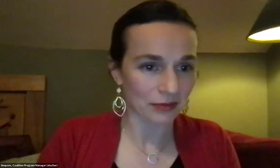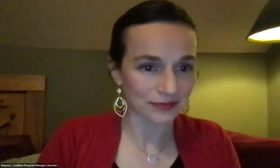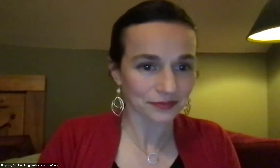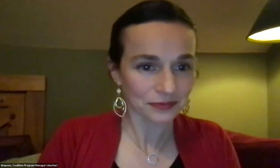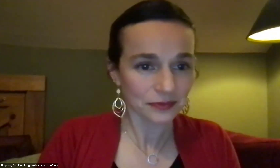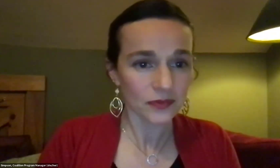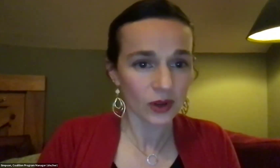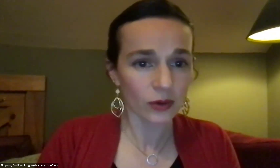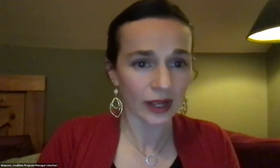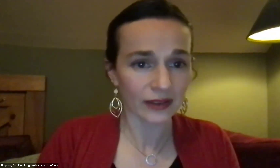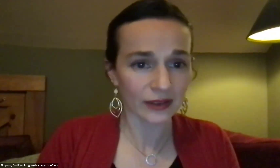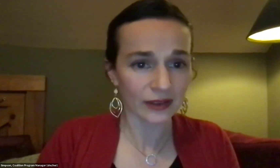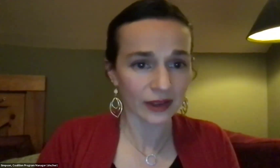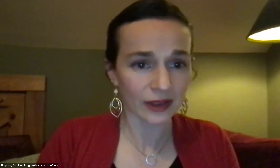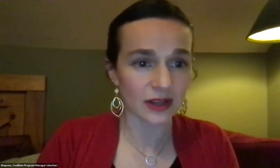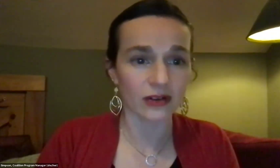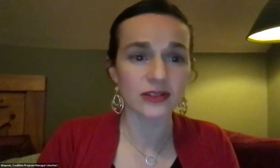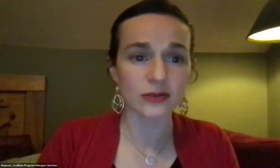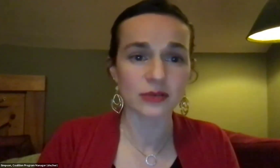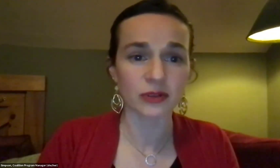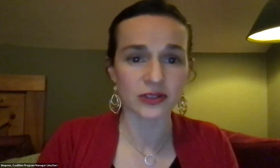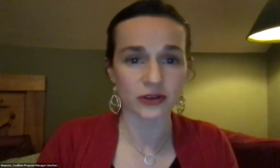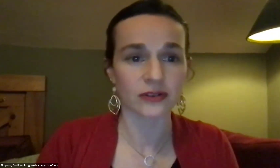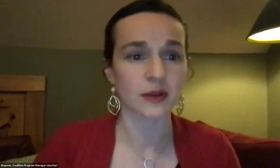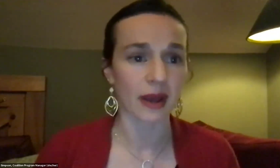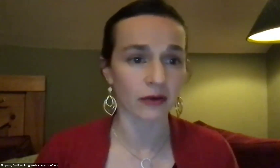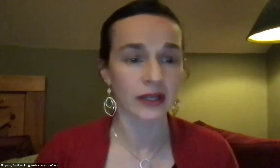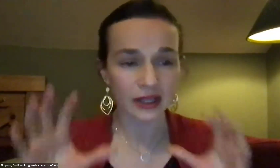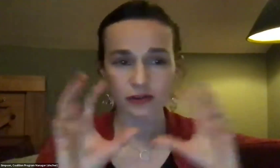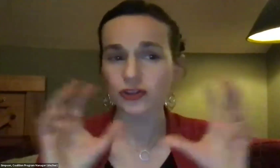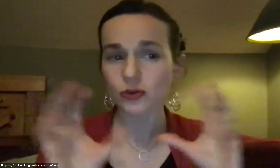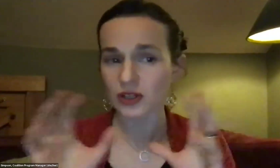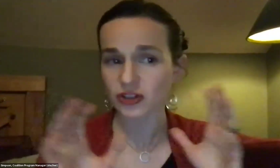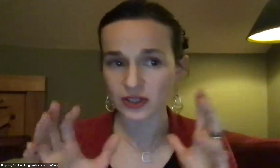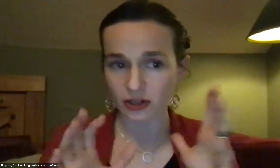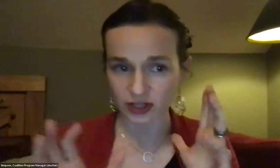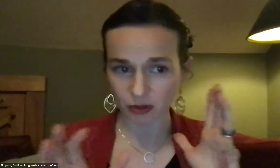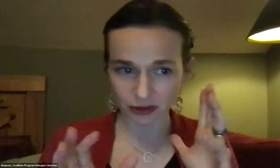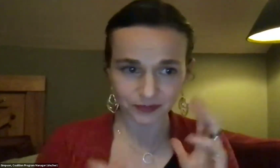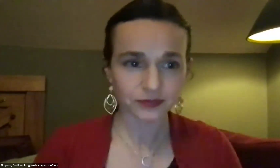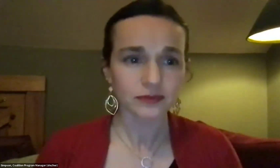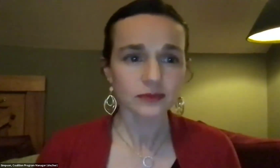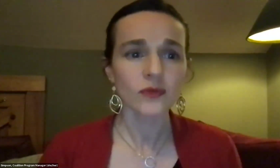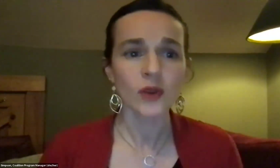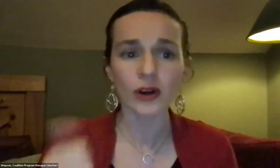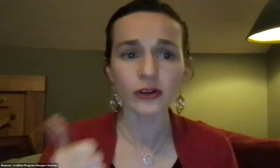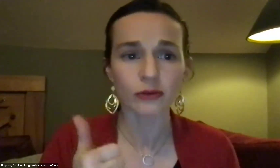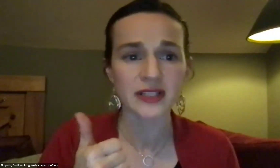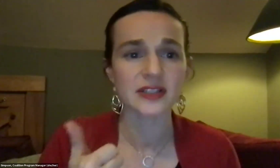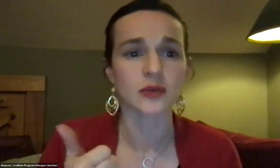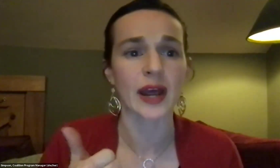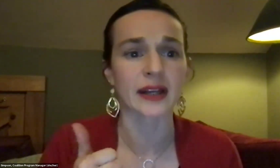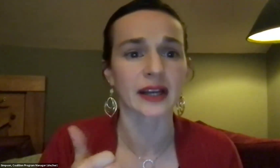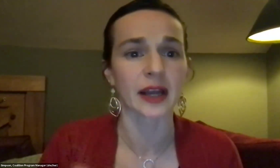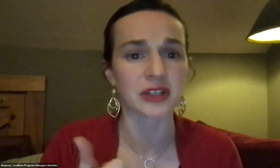Thanks, Rob. Okay, then there's also some concerns about, there's two questions that are similar. What are